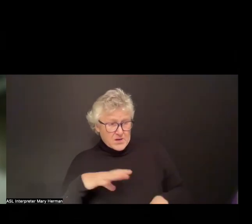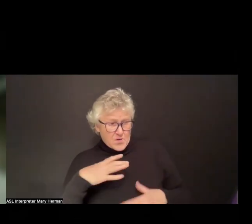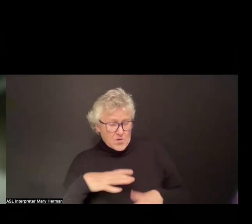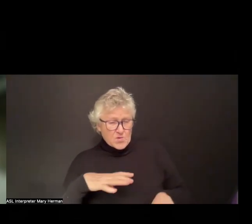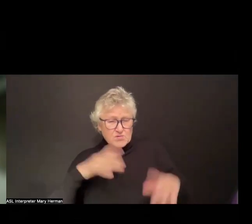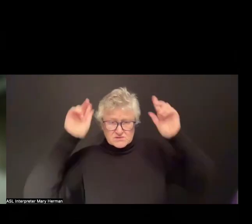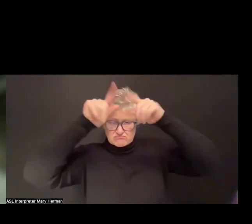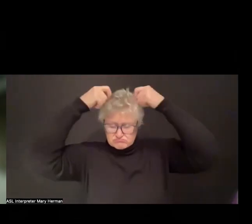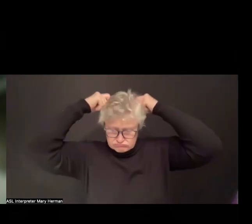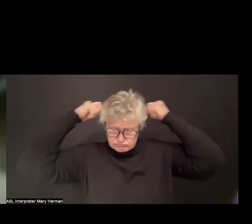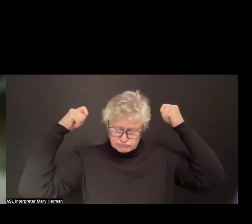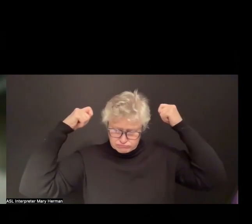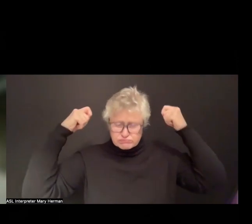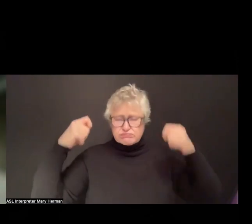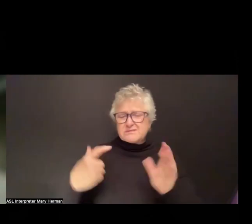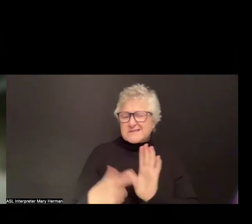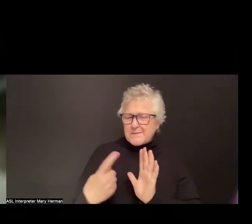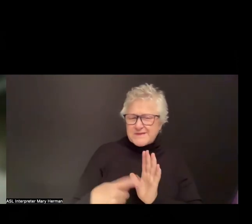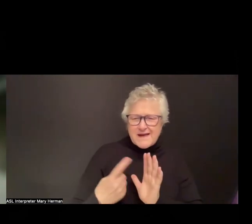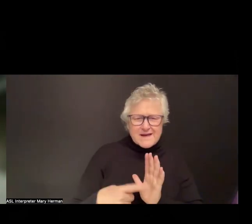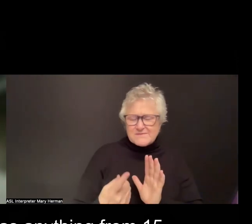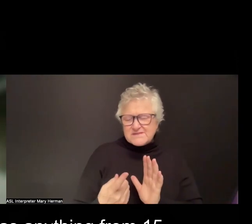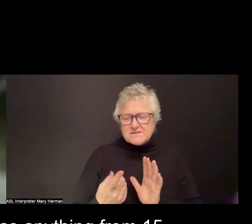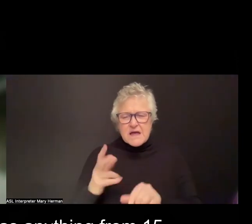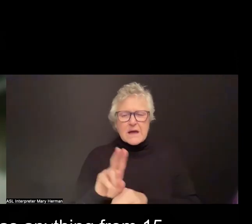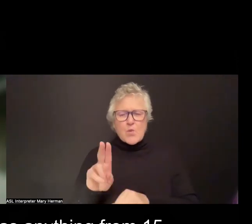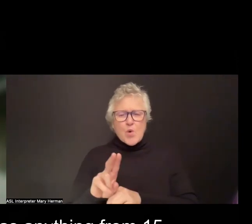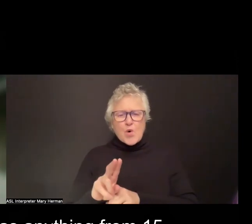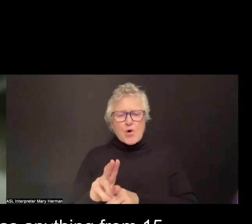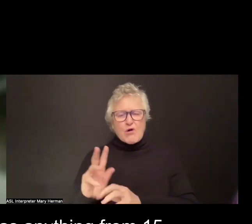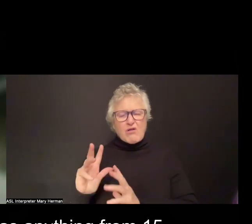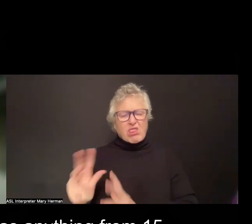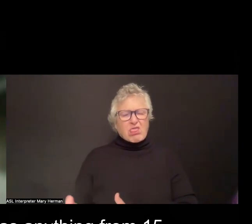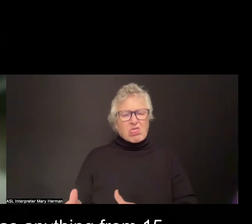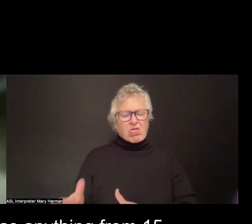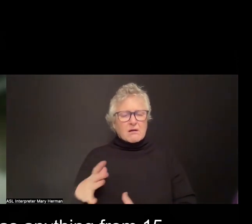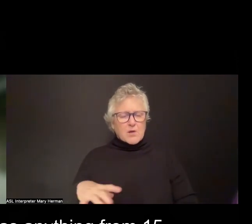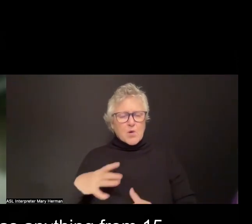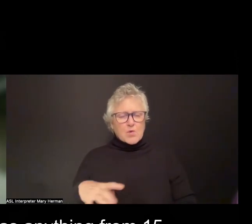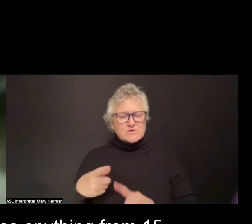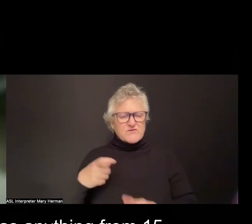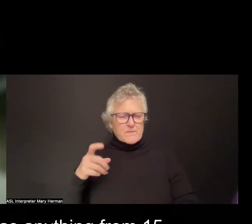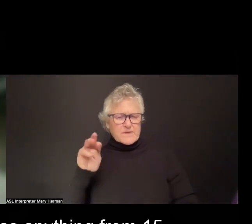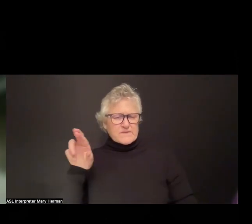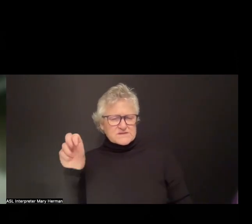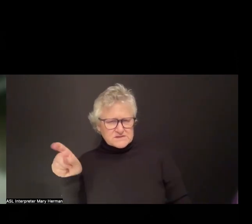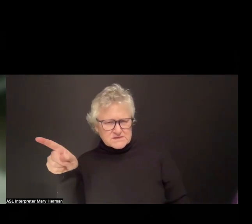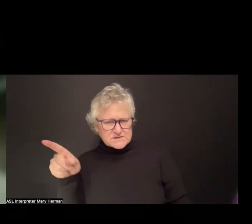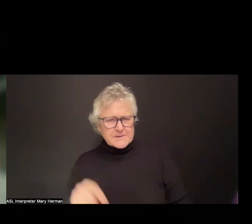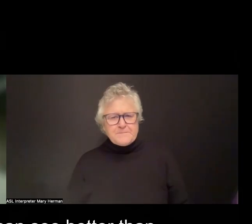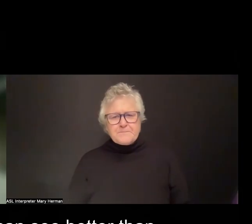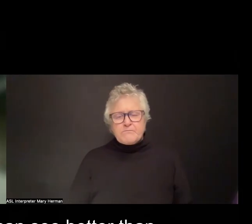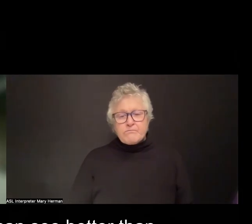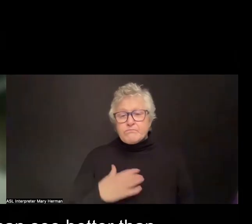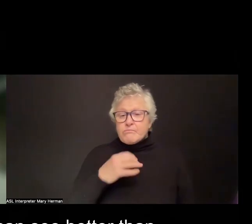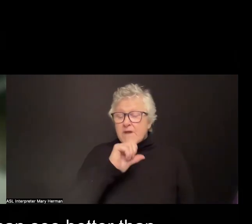batter. My age is hard to tell. I could tell you I was anything from 15 to 25, and you might believe me.